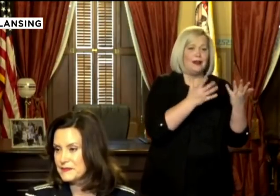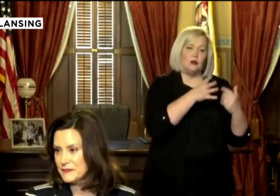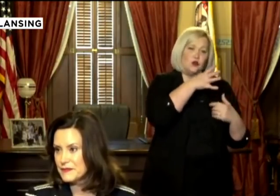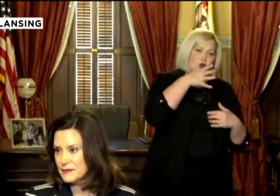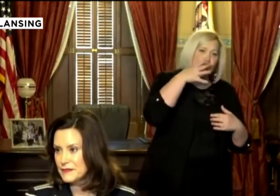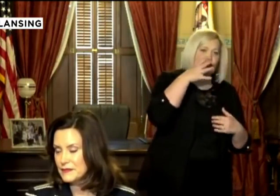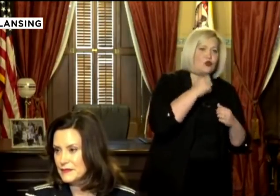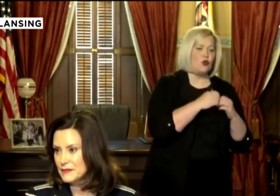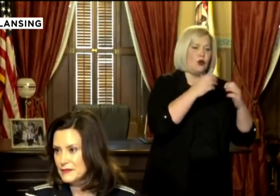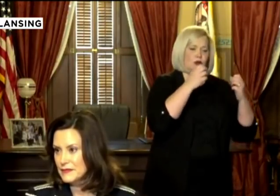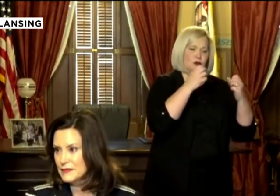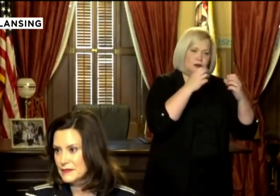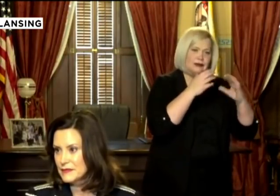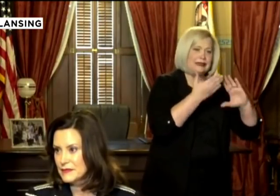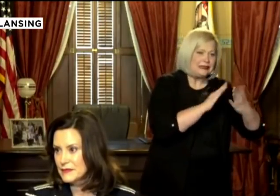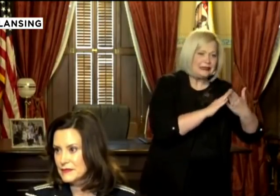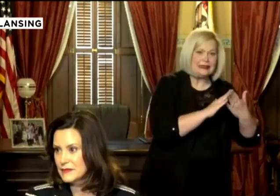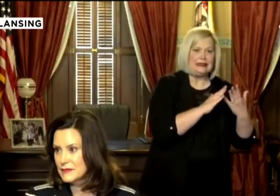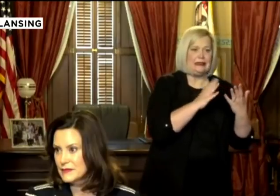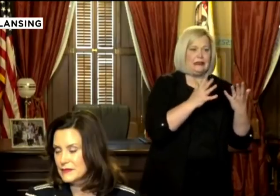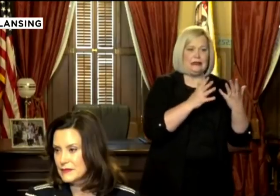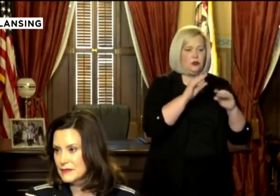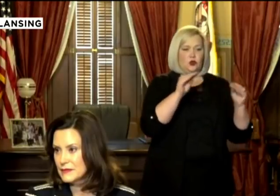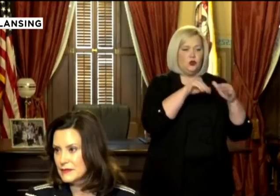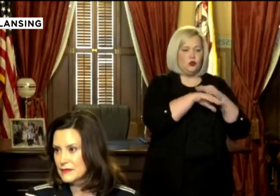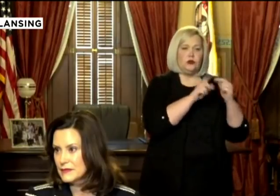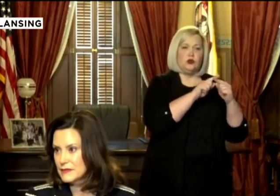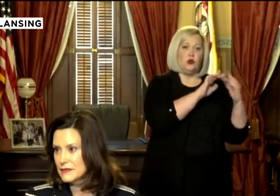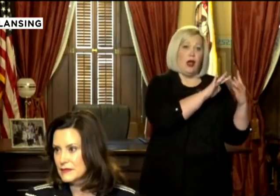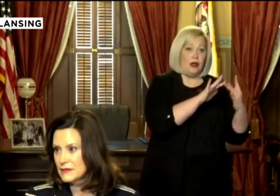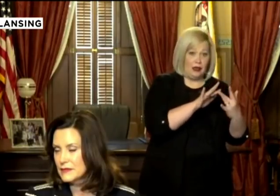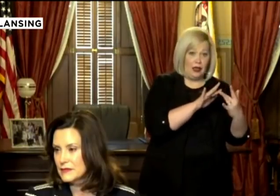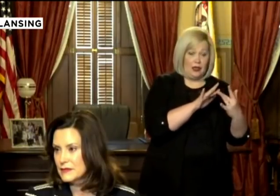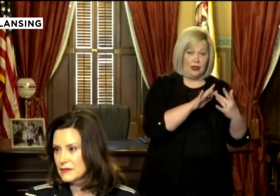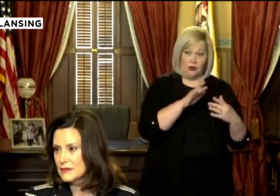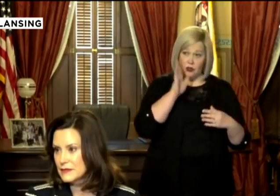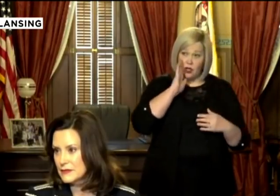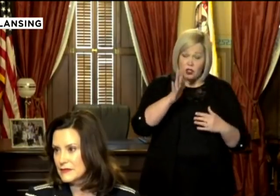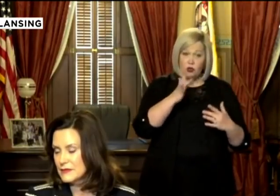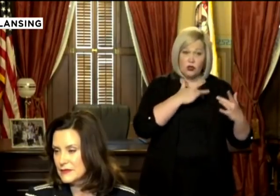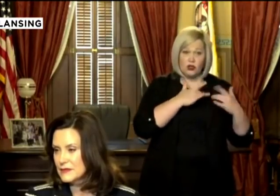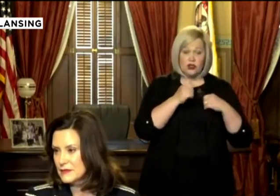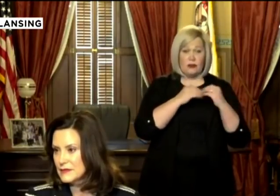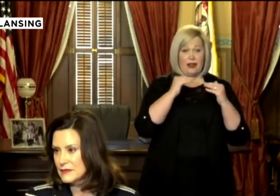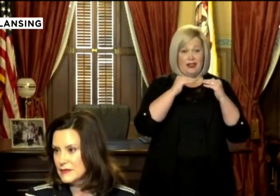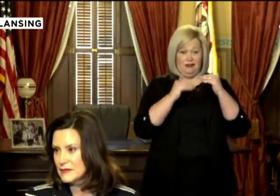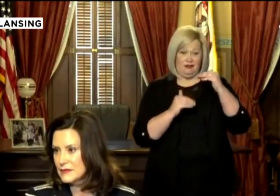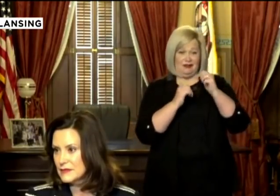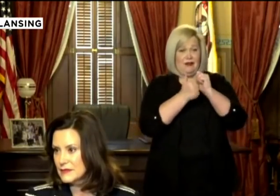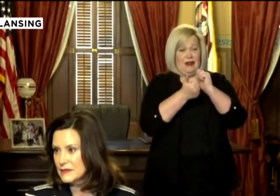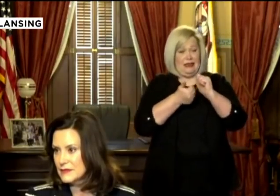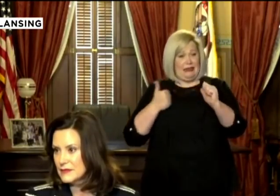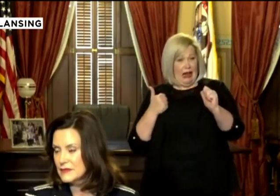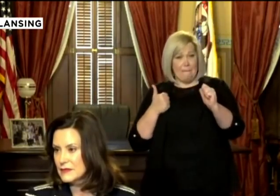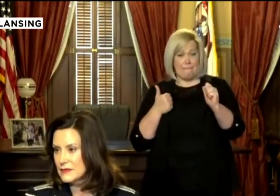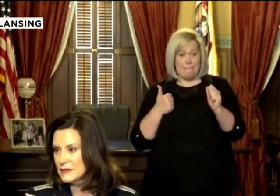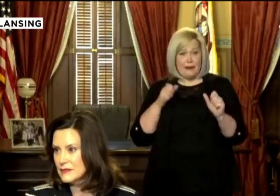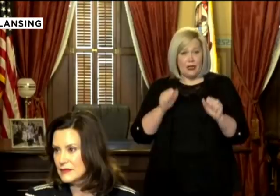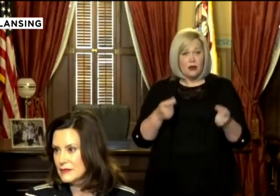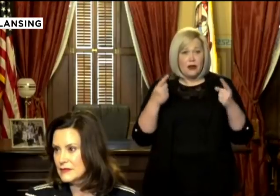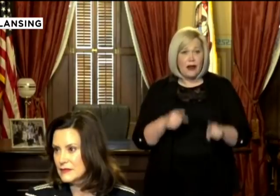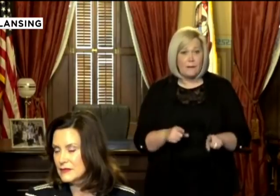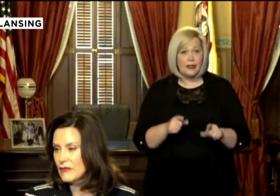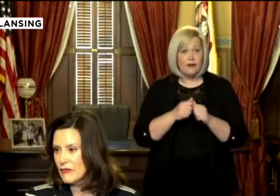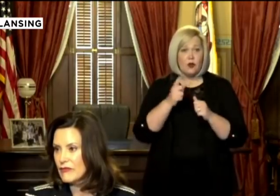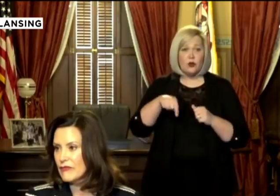or urban settings. Are you concerned about the gap that could be created in the next month or two, and